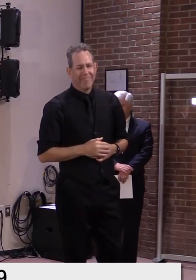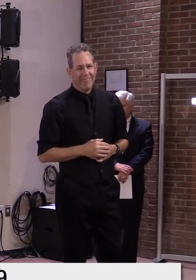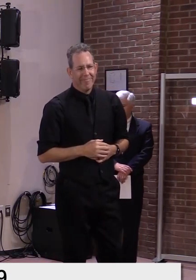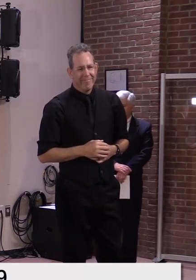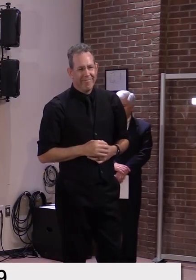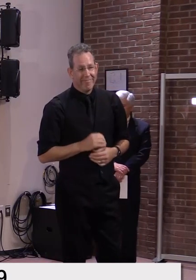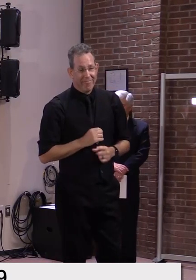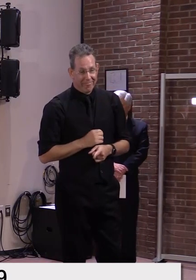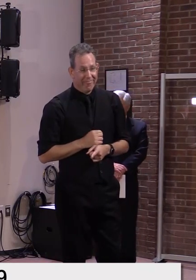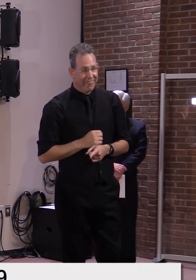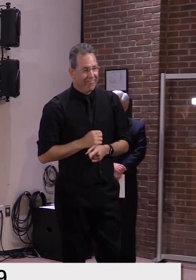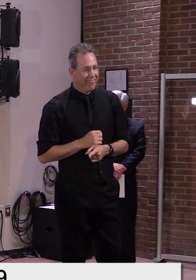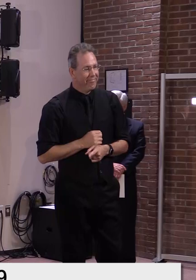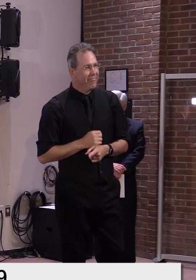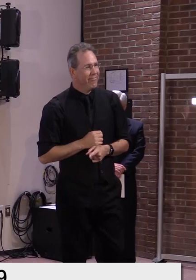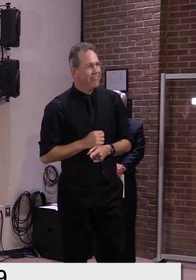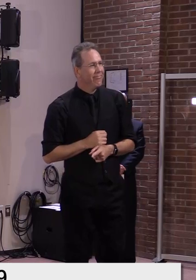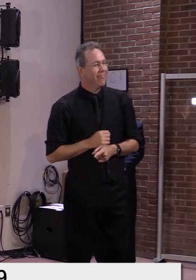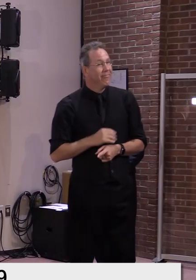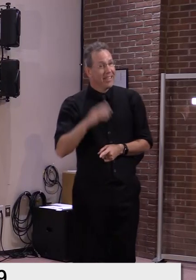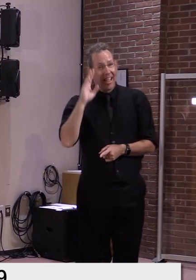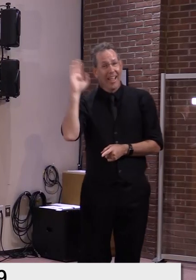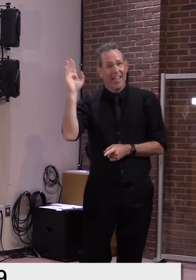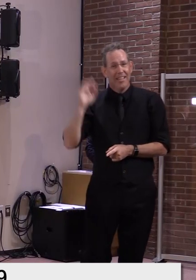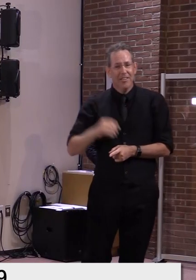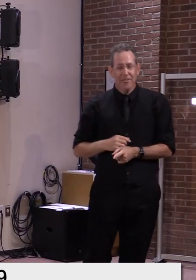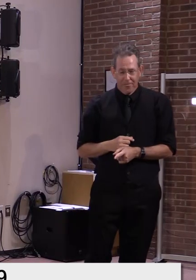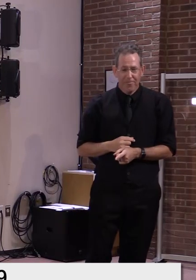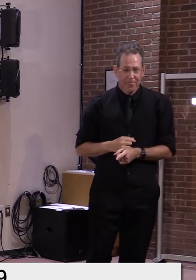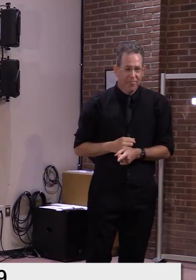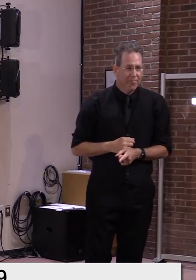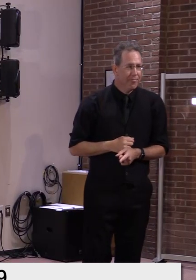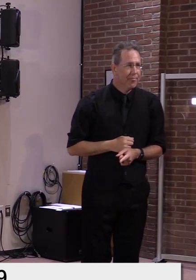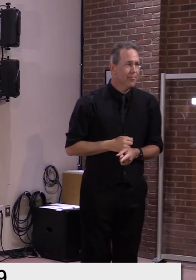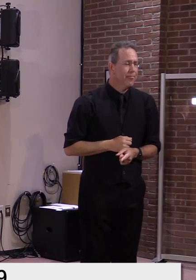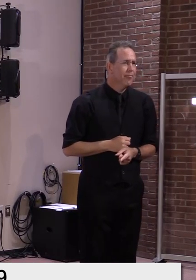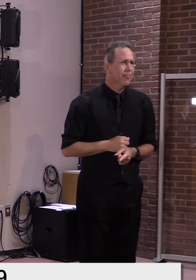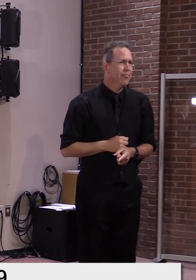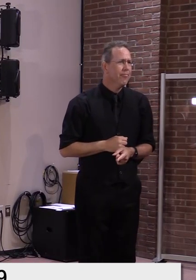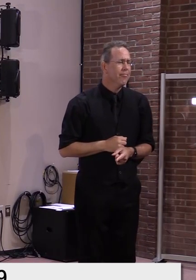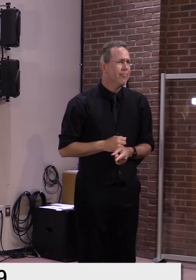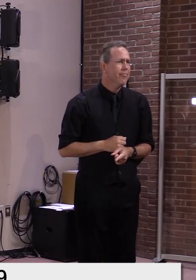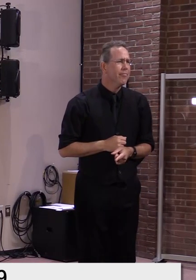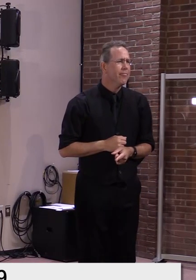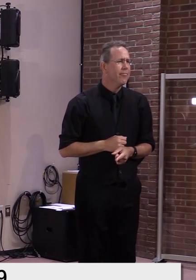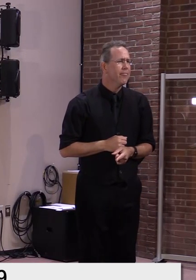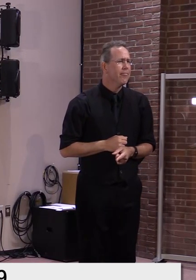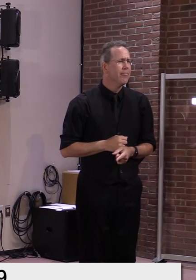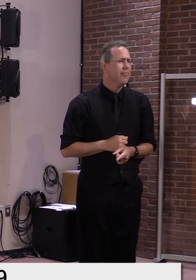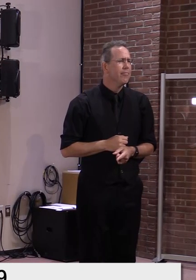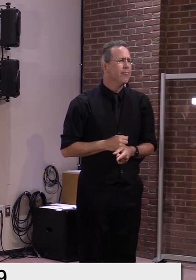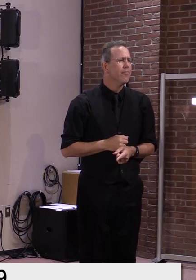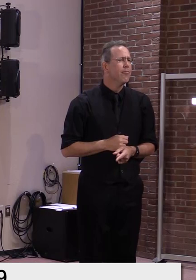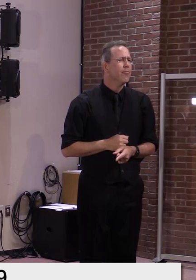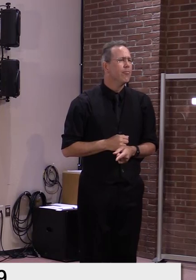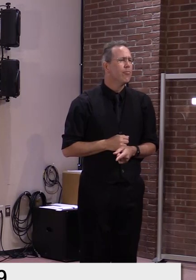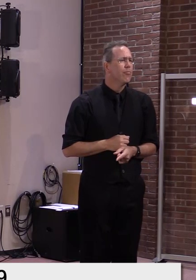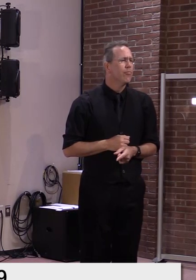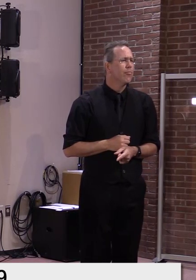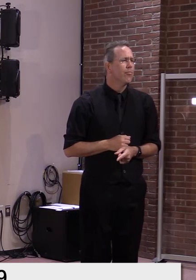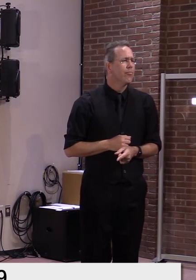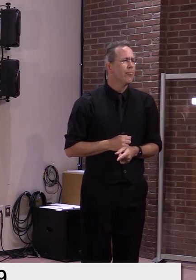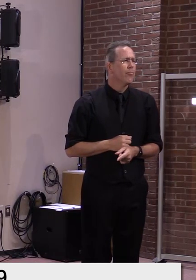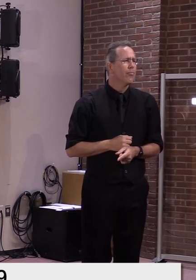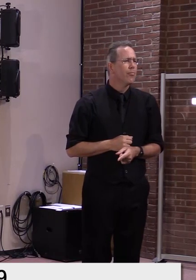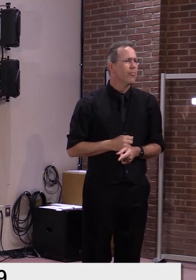WCAX. Hi. So a week or so ago, you indicated the state might ask for less of the Moderna shots because it doesn't have as broad of a use among the population